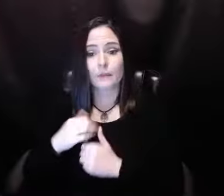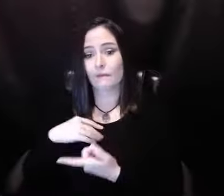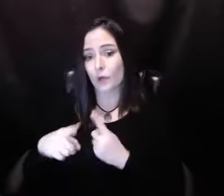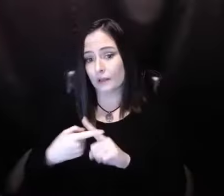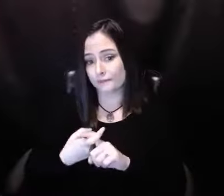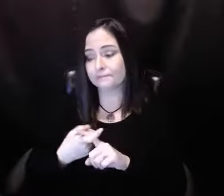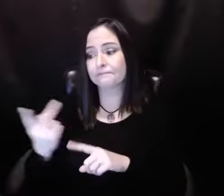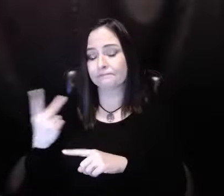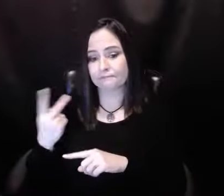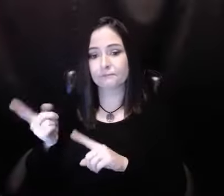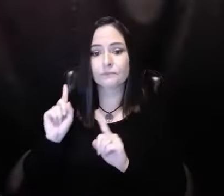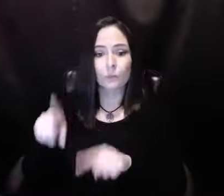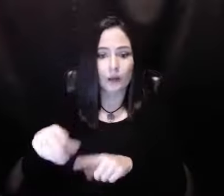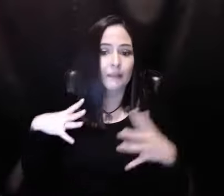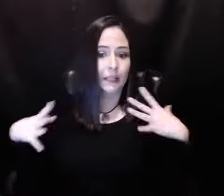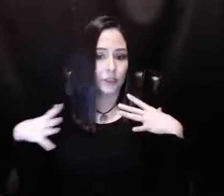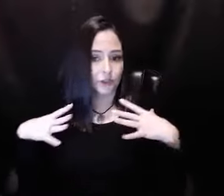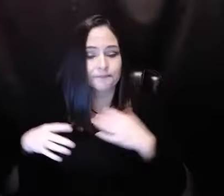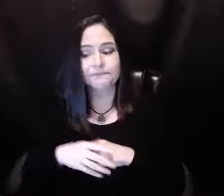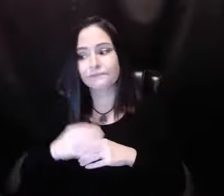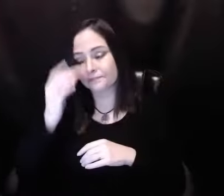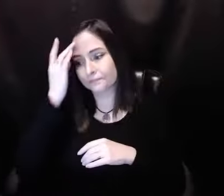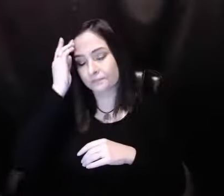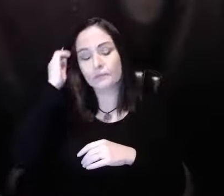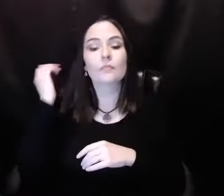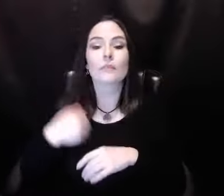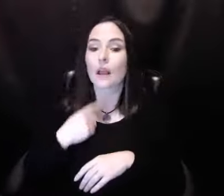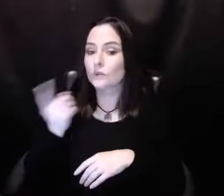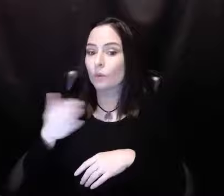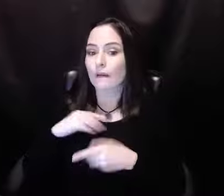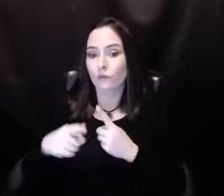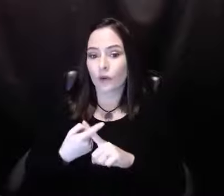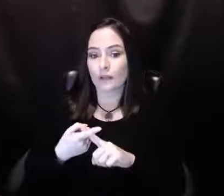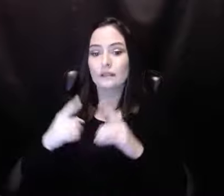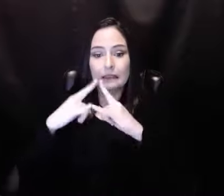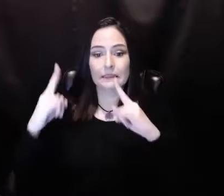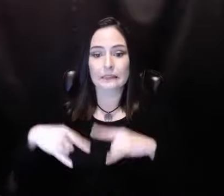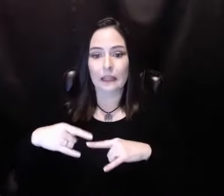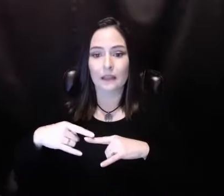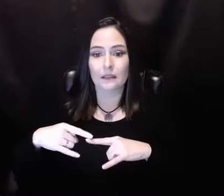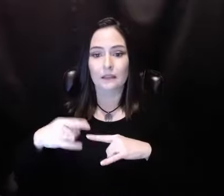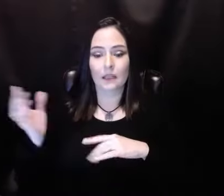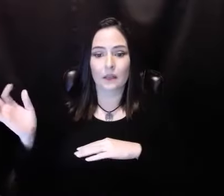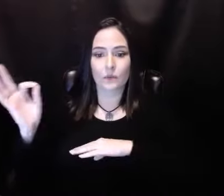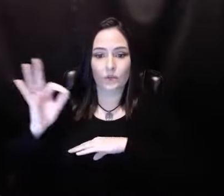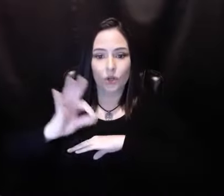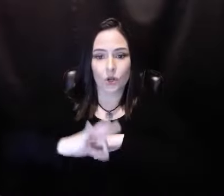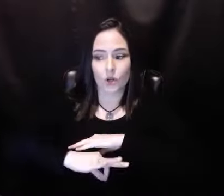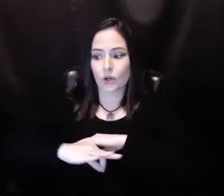I was on holiday with a girlfriend. I was on vacation. And I told her in the tent after